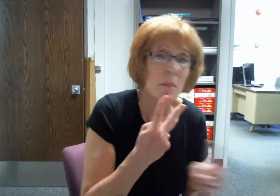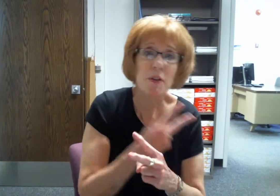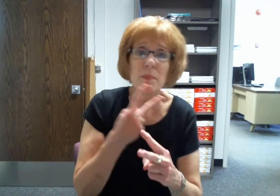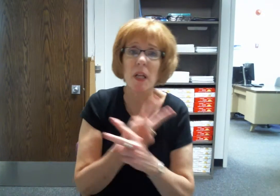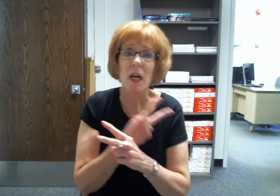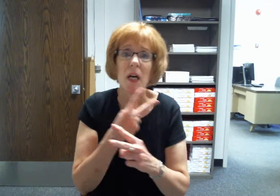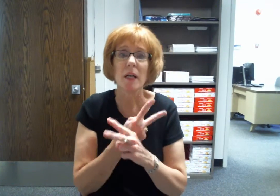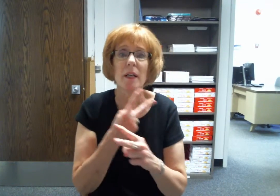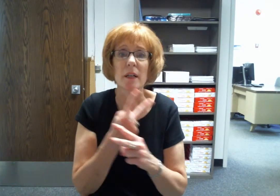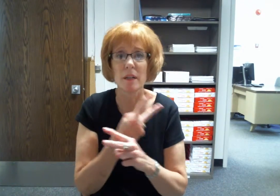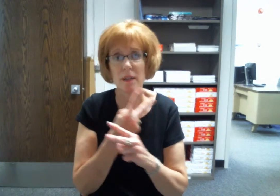Multiply.